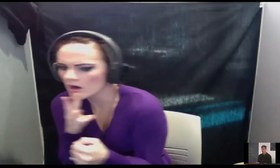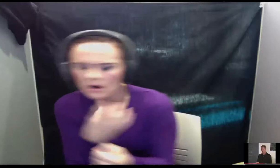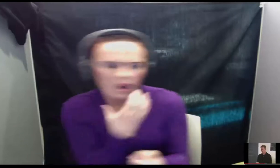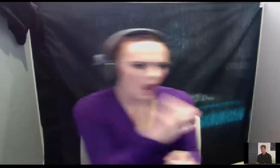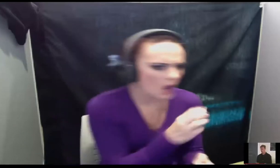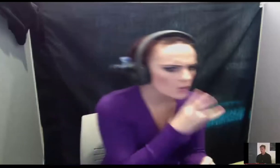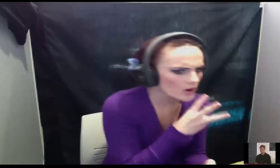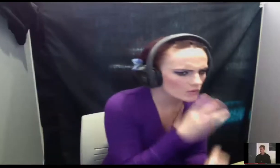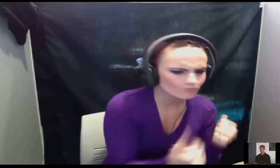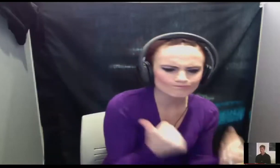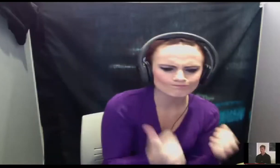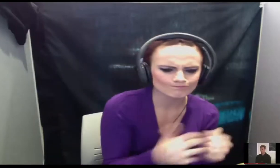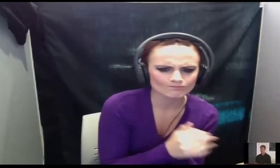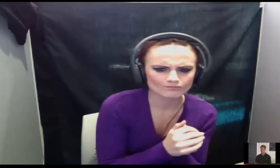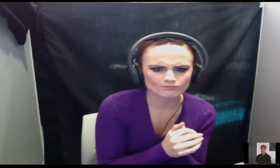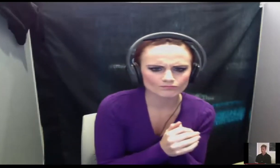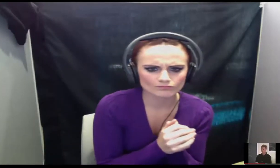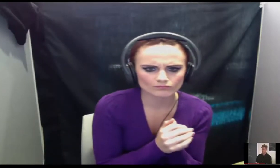better than cold water?